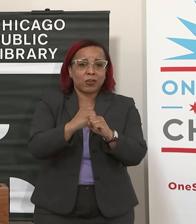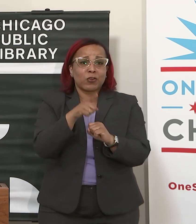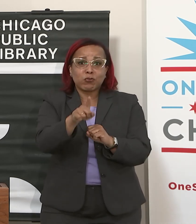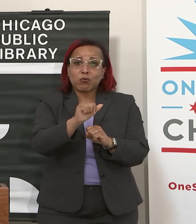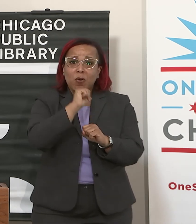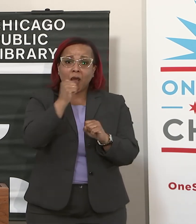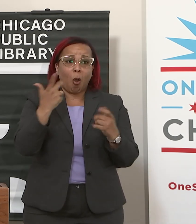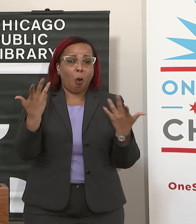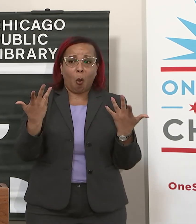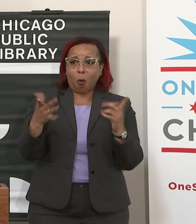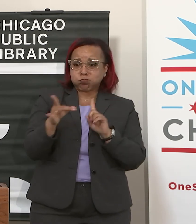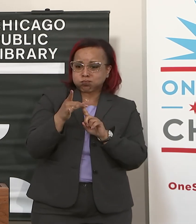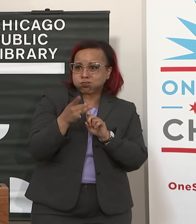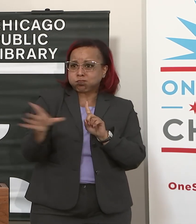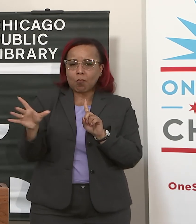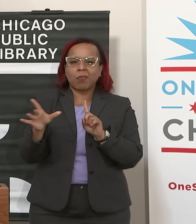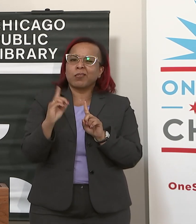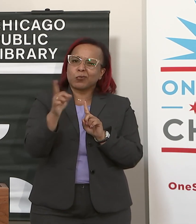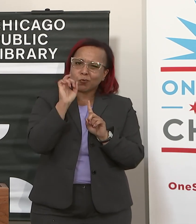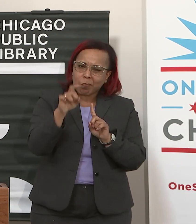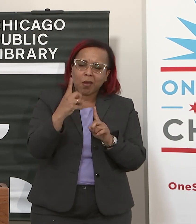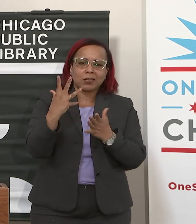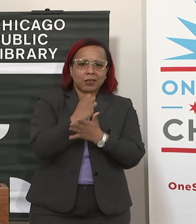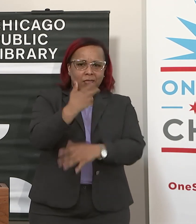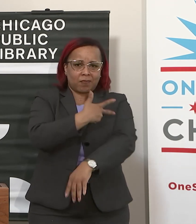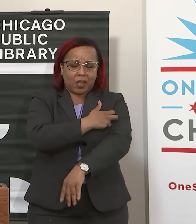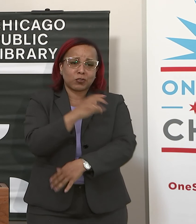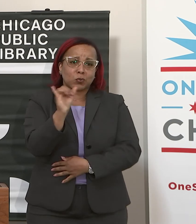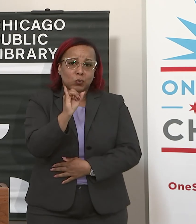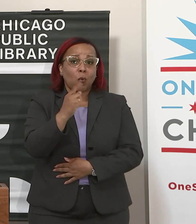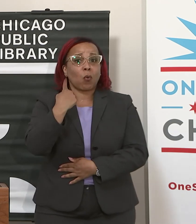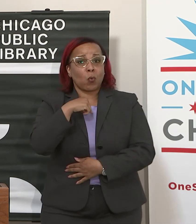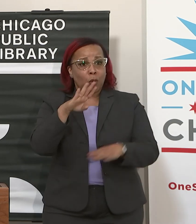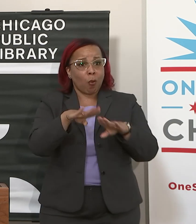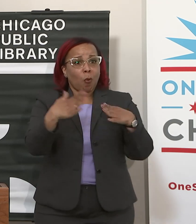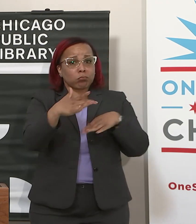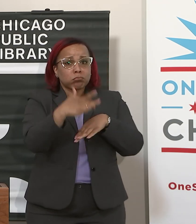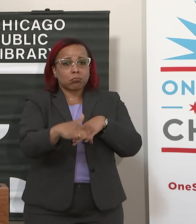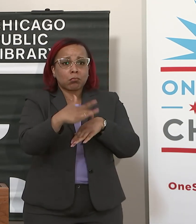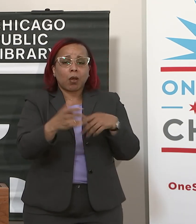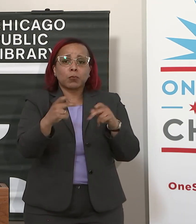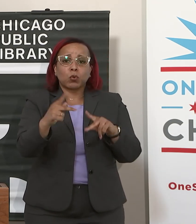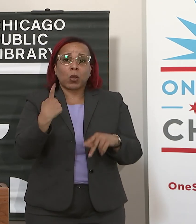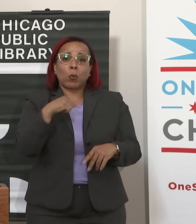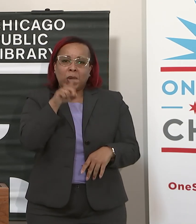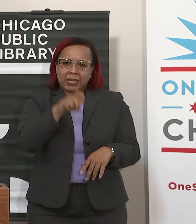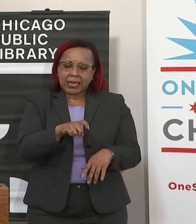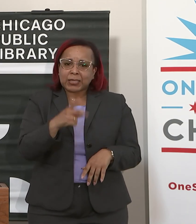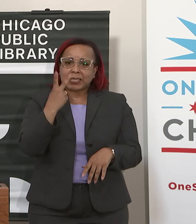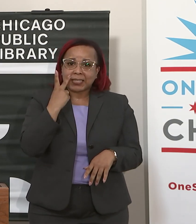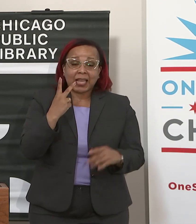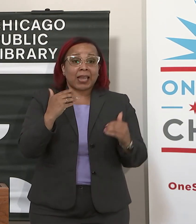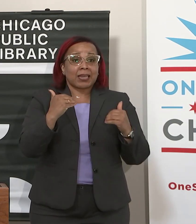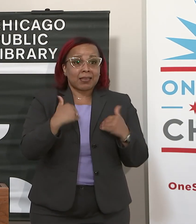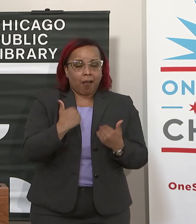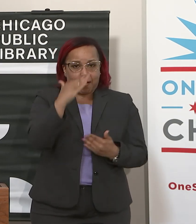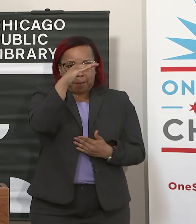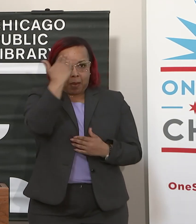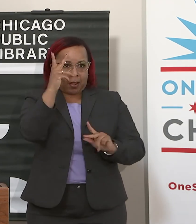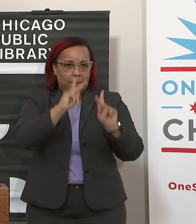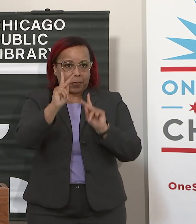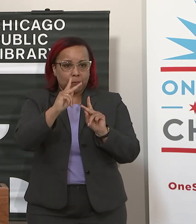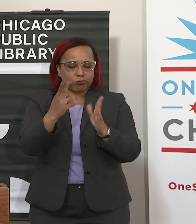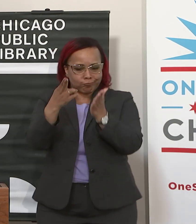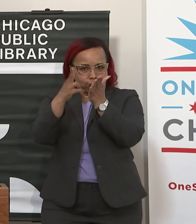not immune. You must get the vaccine too. We are opening up opportunity, and we need to see young black people